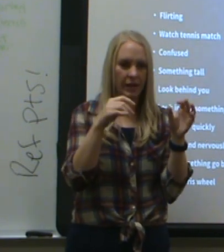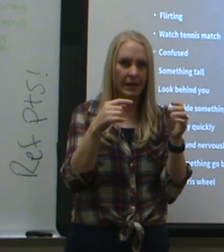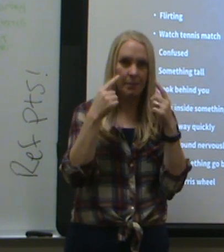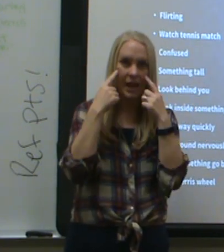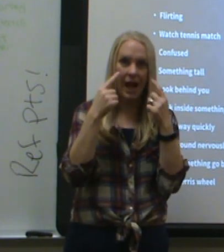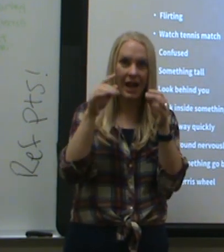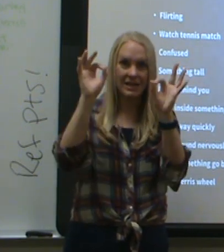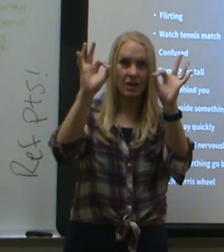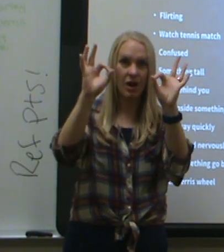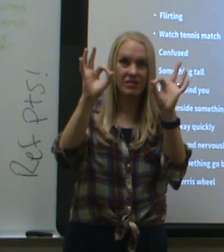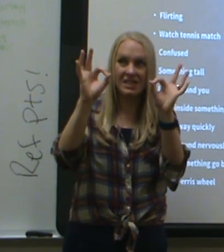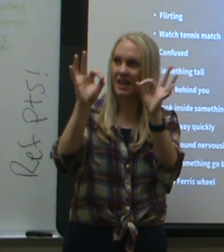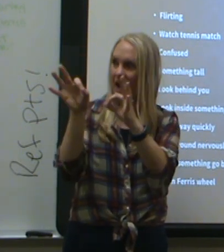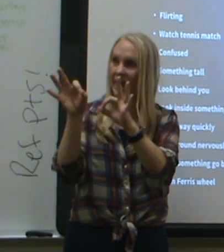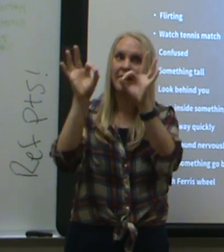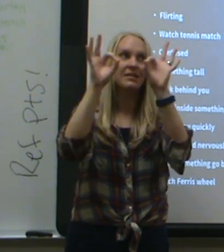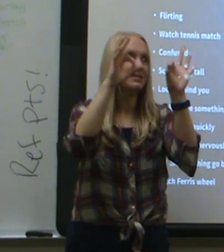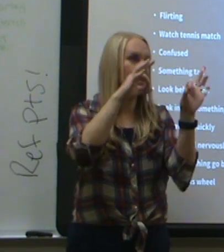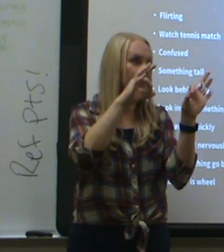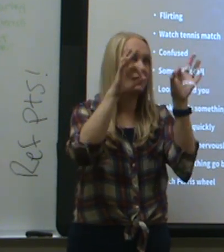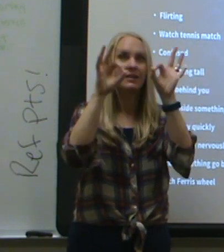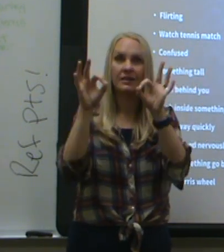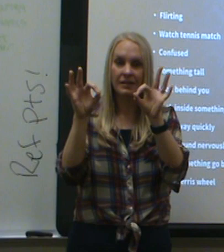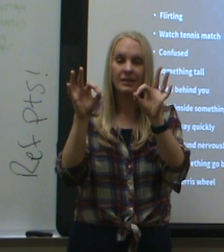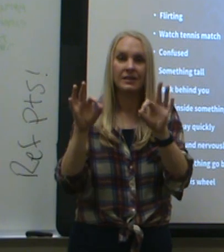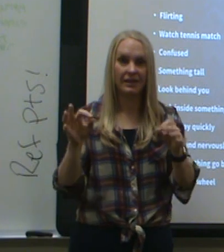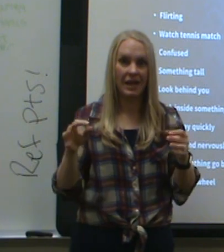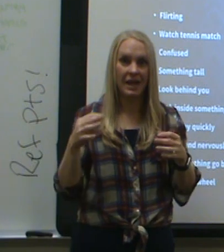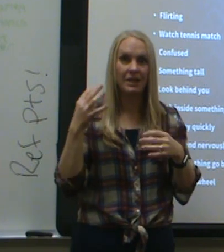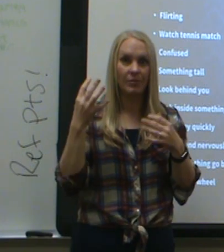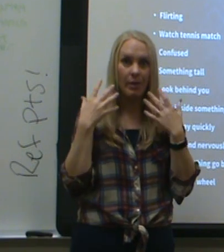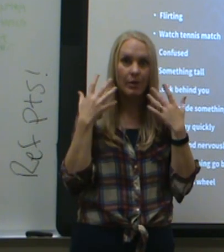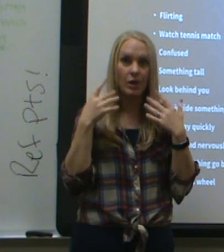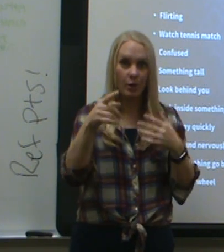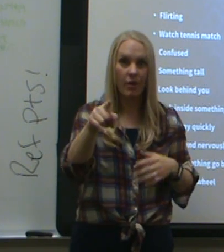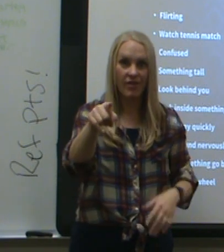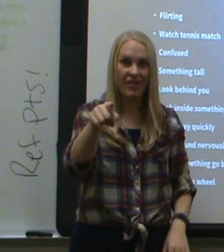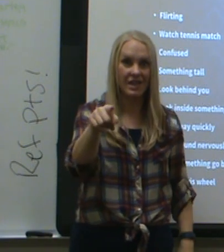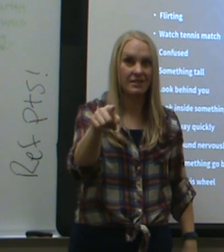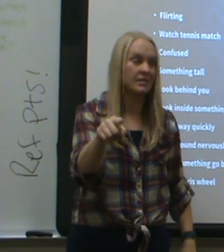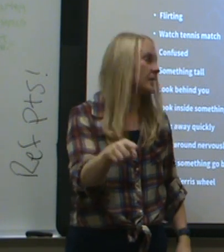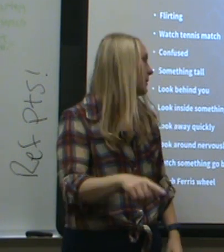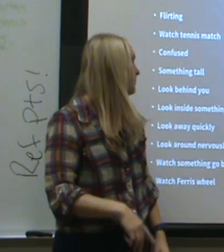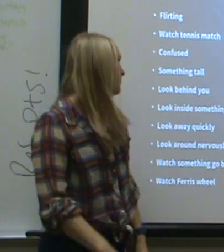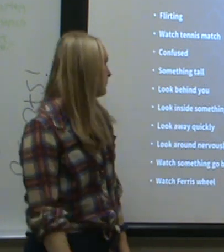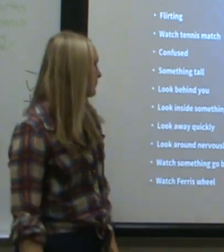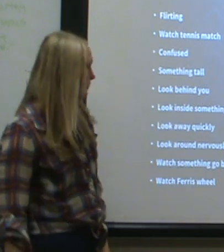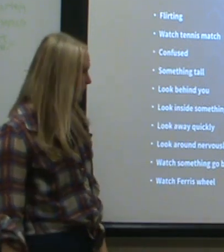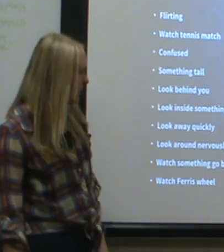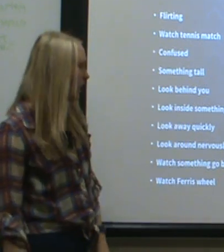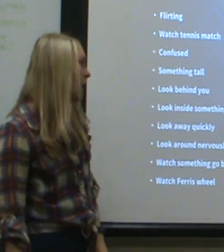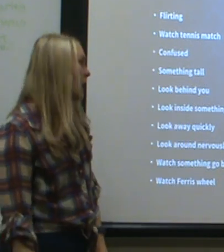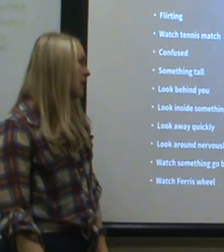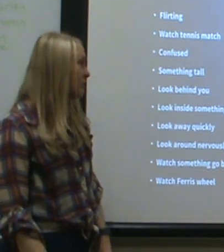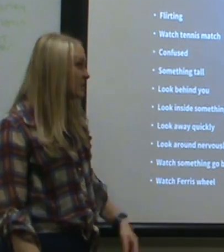Right? My eyes are these eyes. Okay? Remember, you are the face. If you see